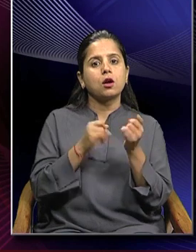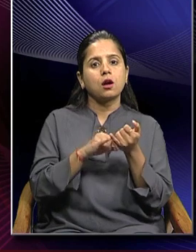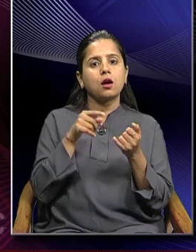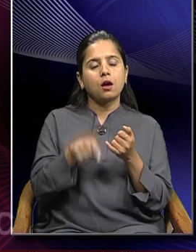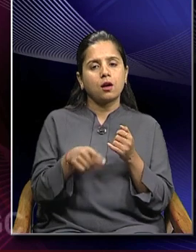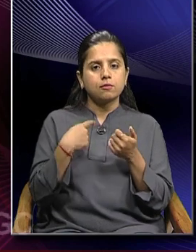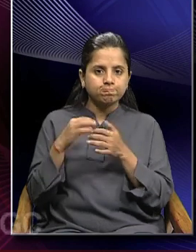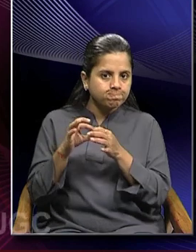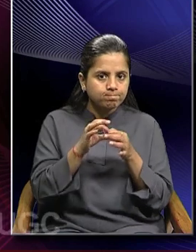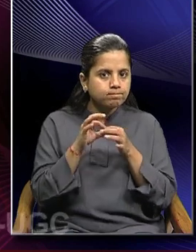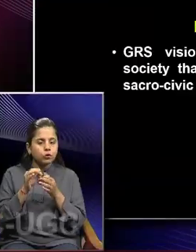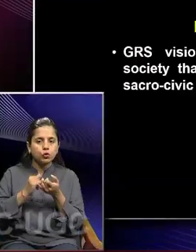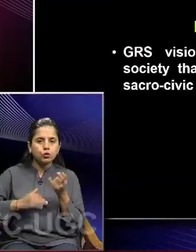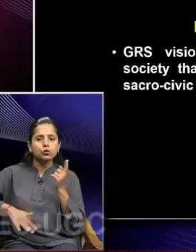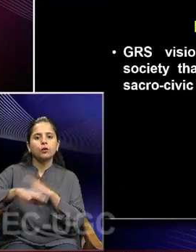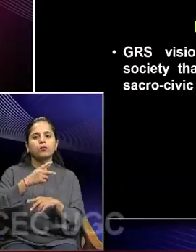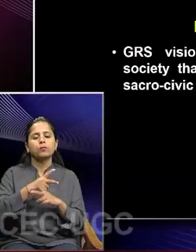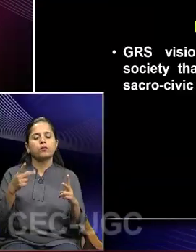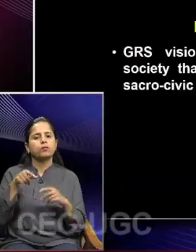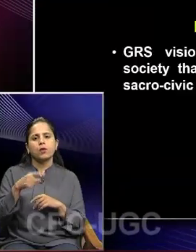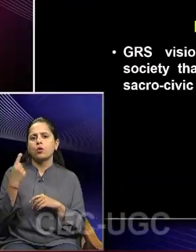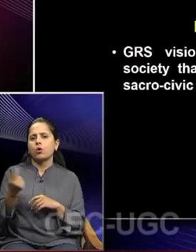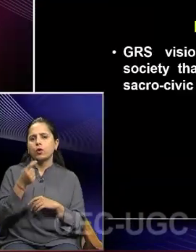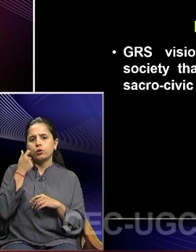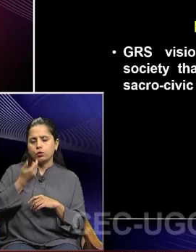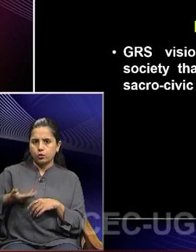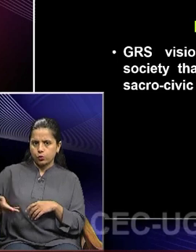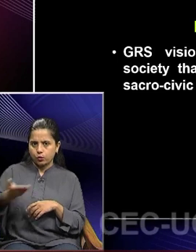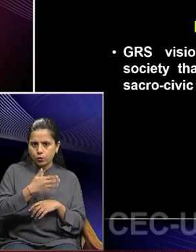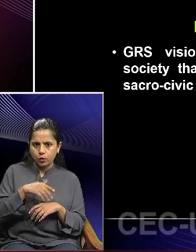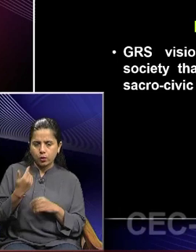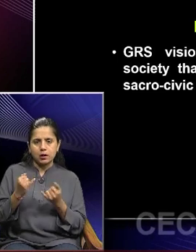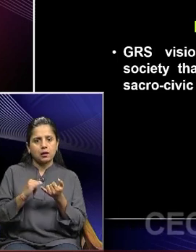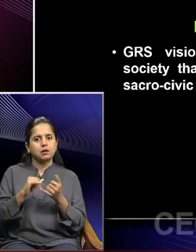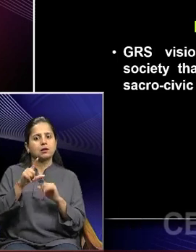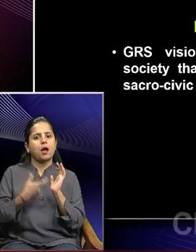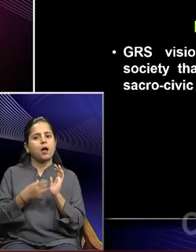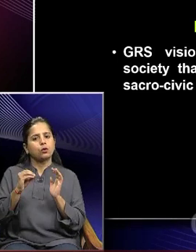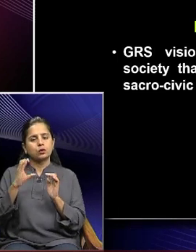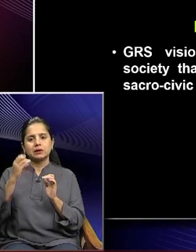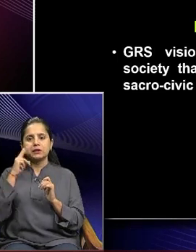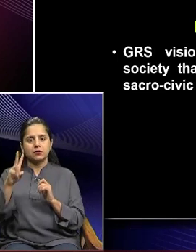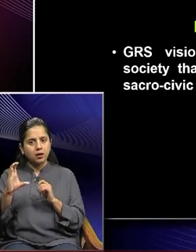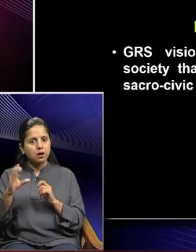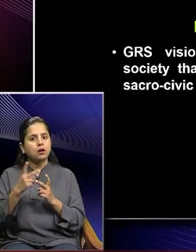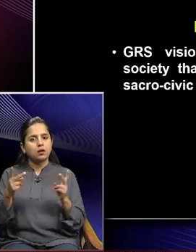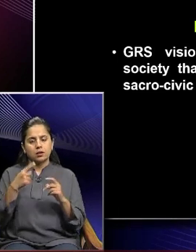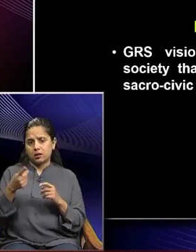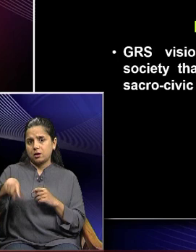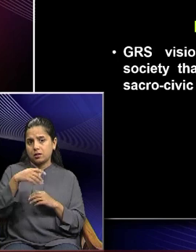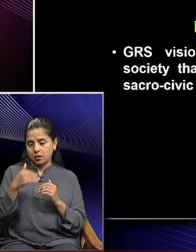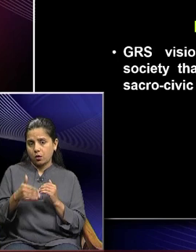harmonic society, which is just, humanistic, and sacro-civic in nature. We are going